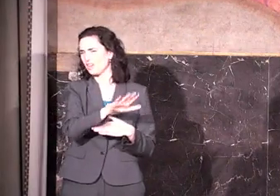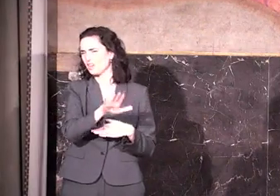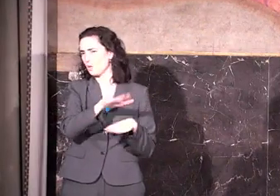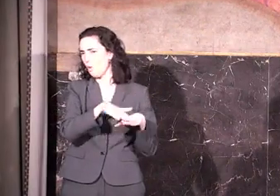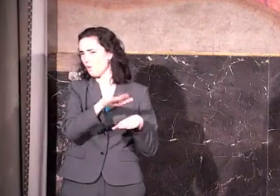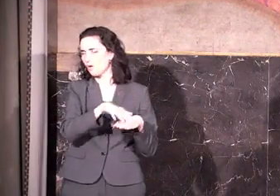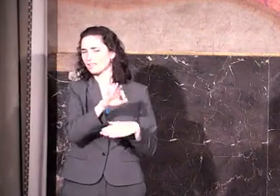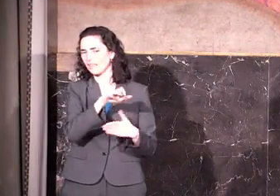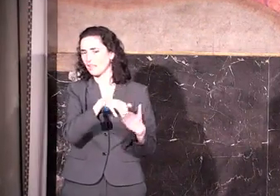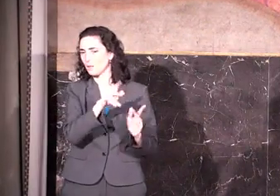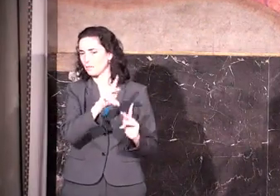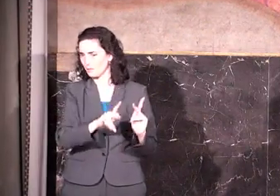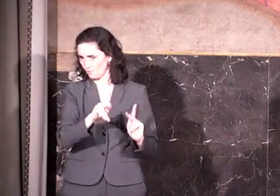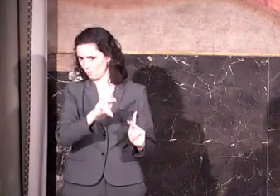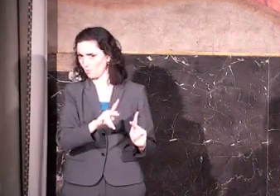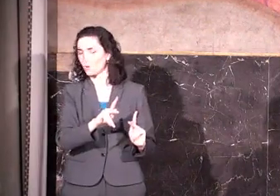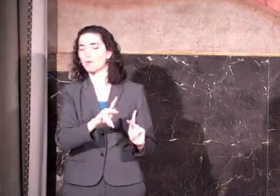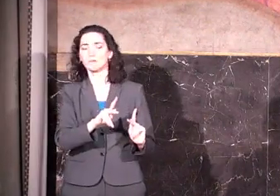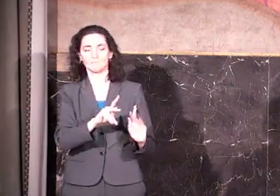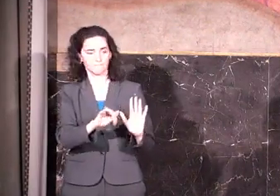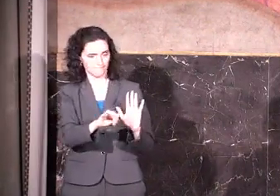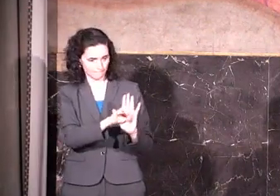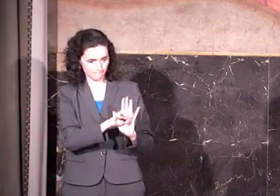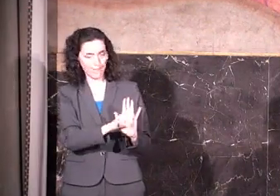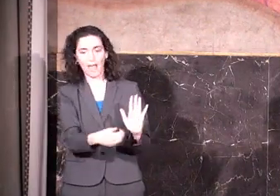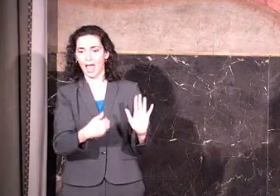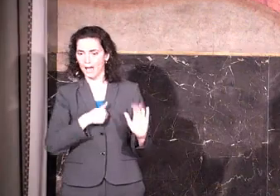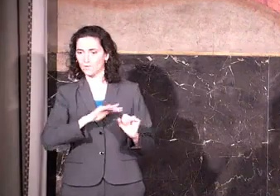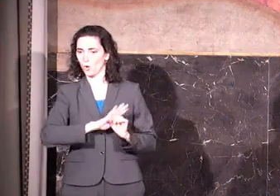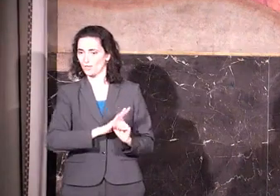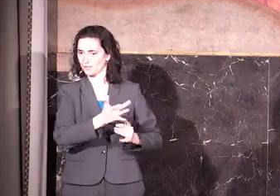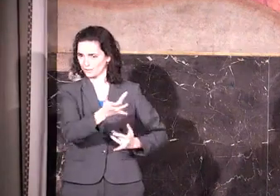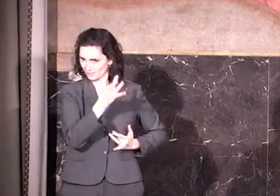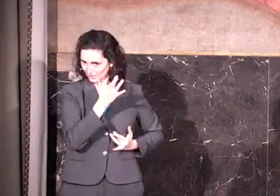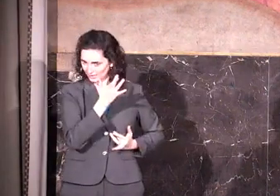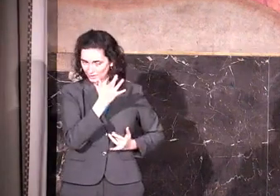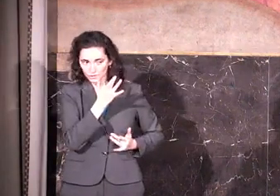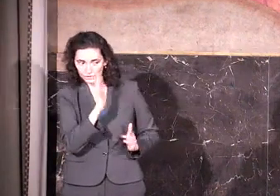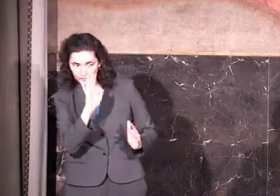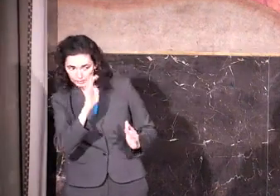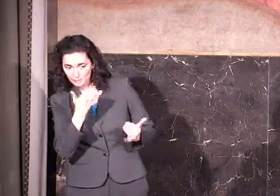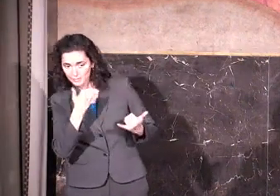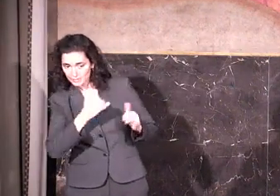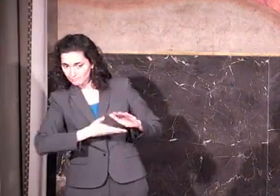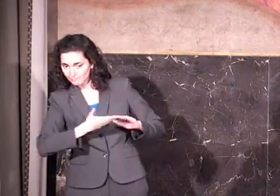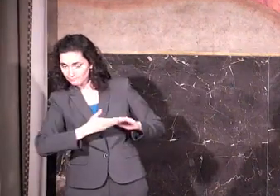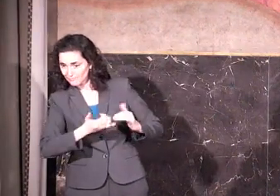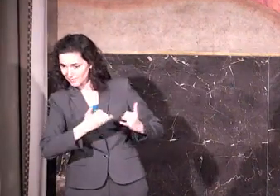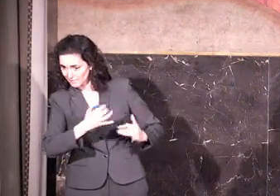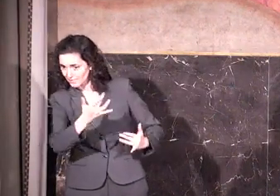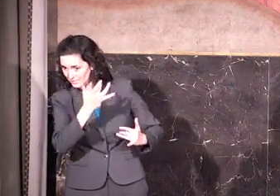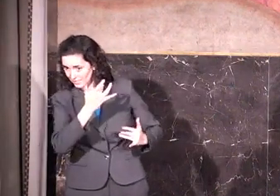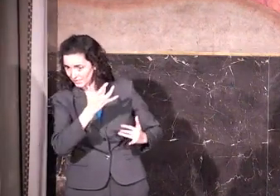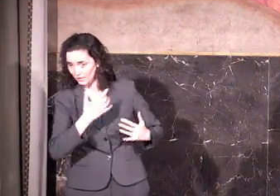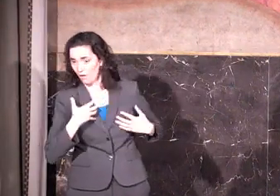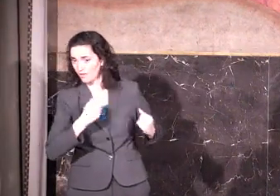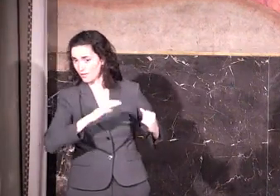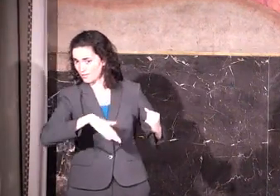people with a positive case who we don't deem yet to have recovered. And so that's a lot